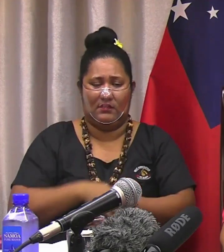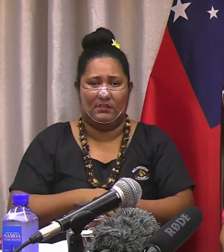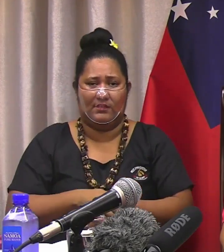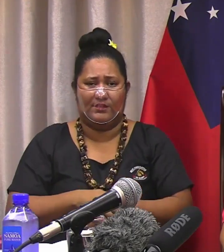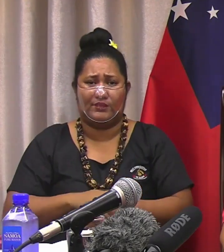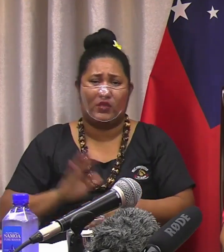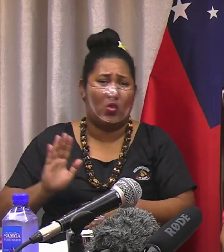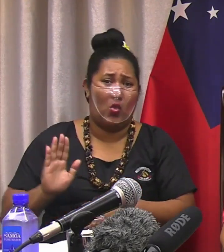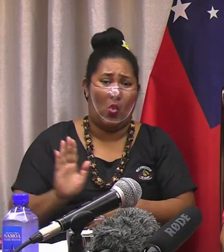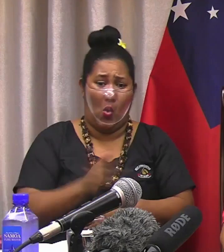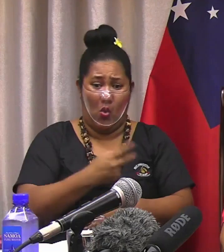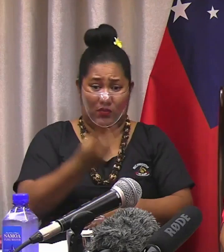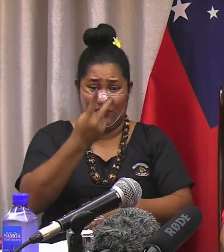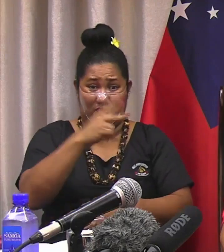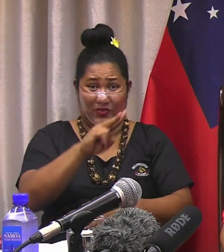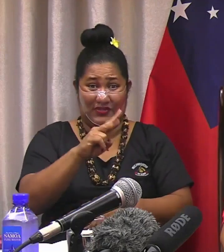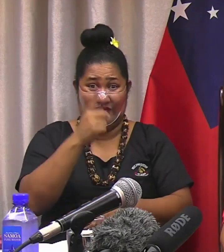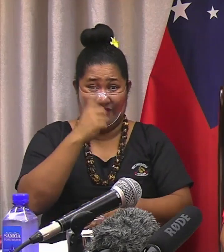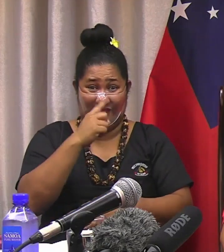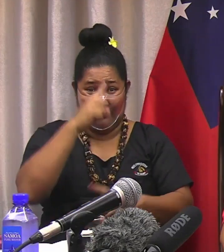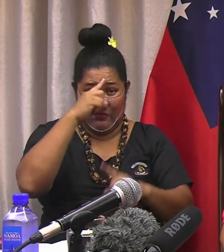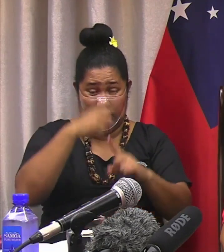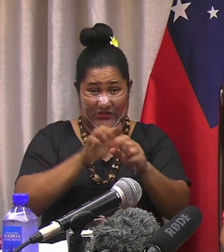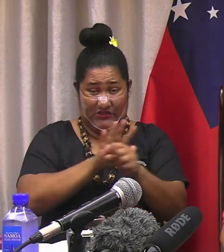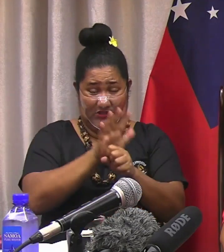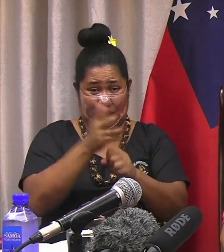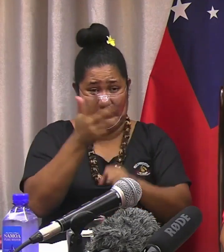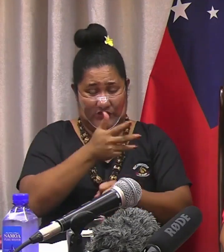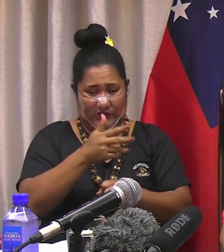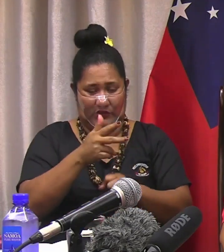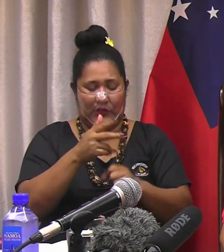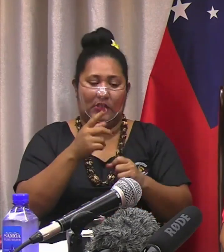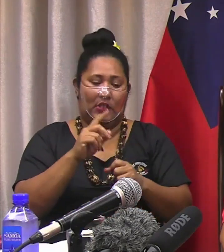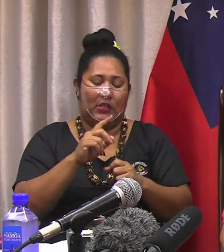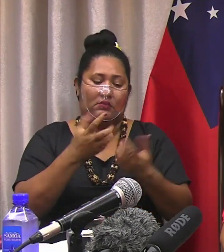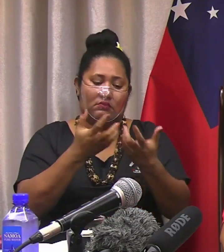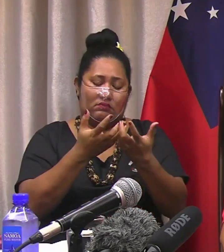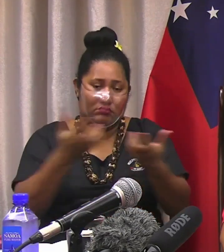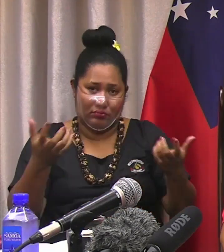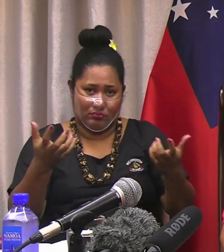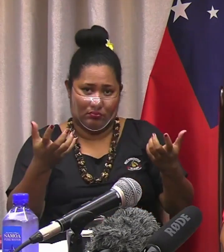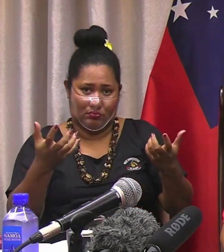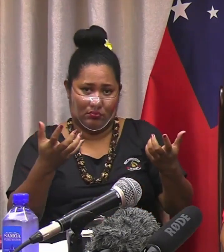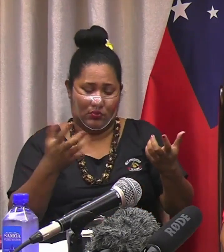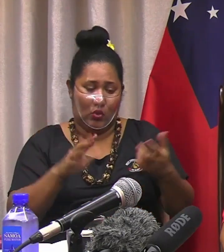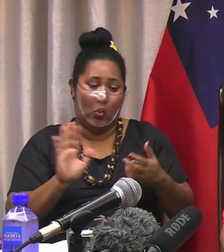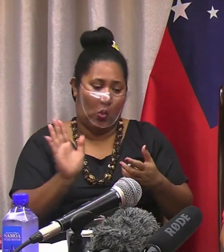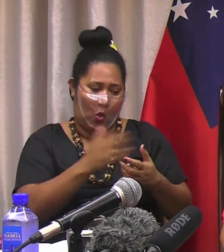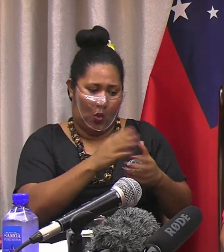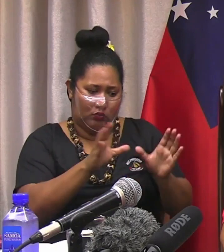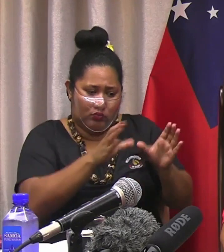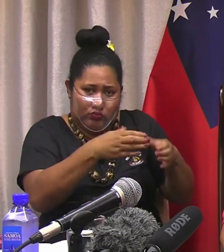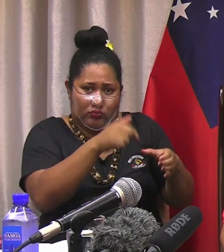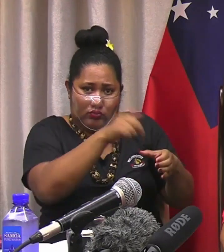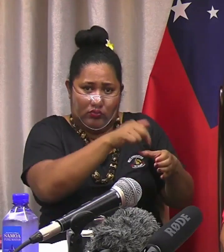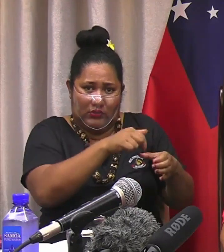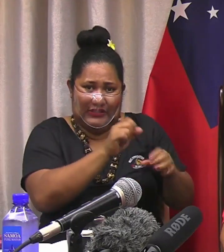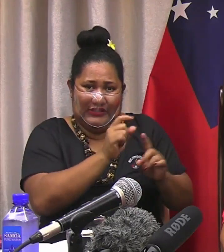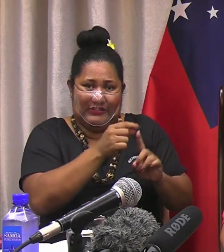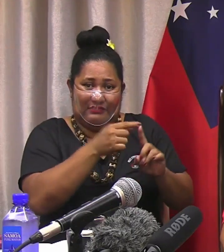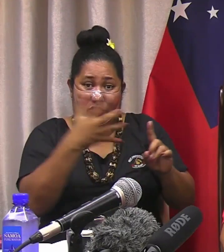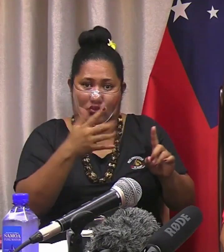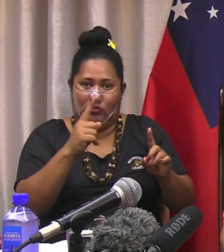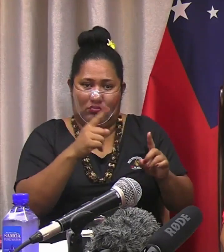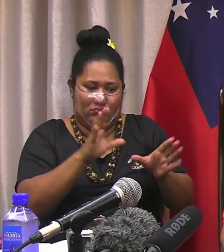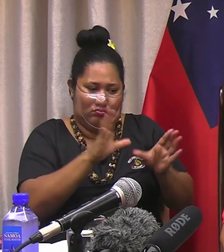All 20 cases are asymptomatic and all are being quarantined at special